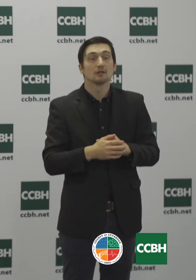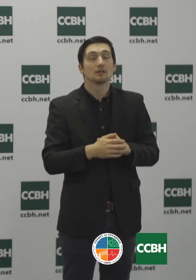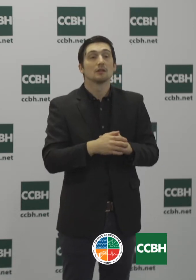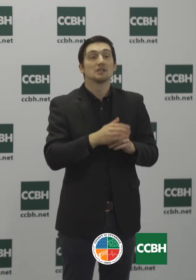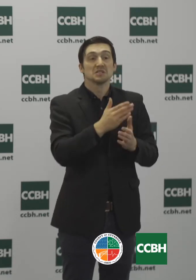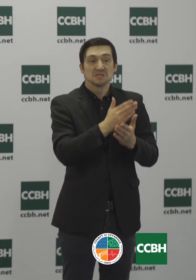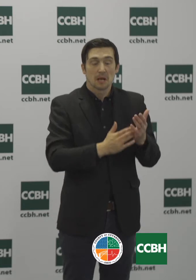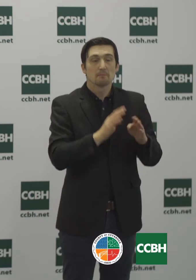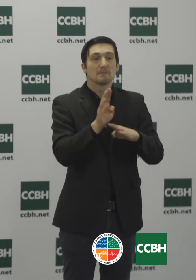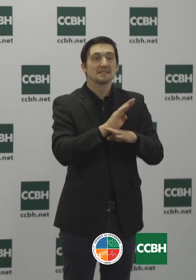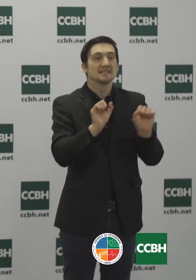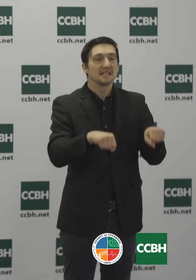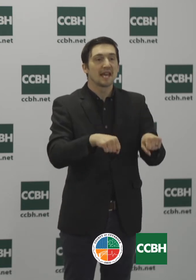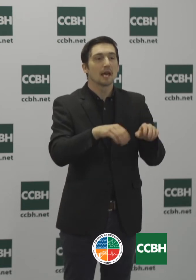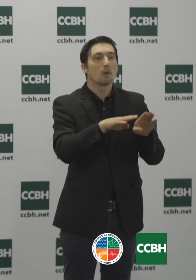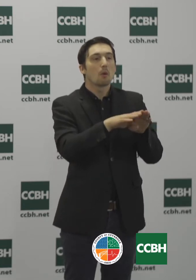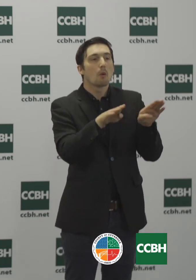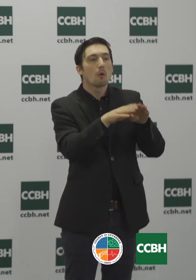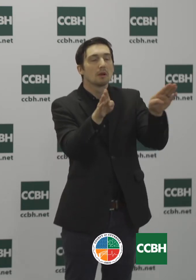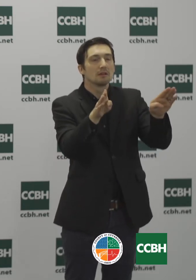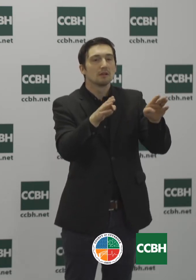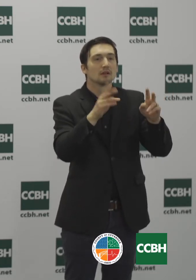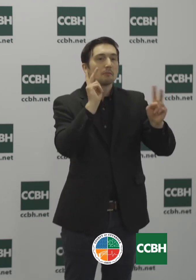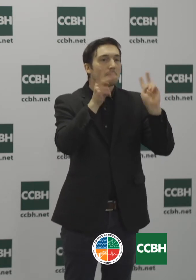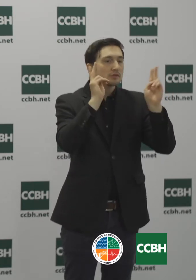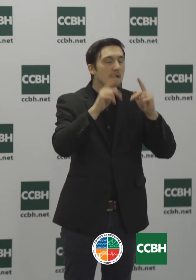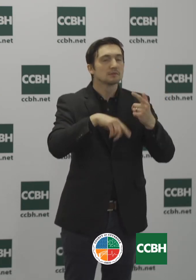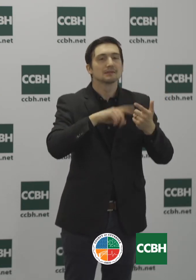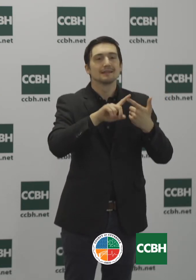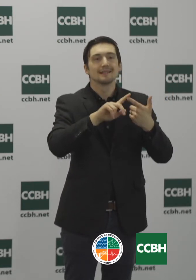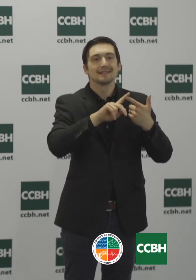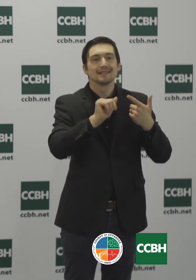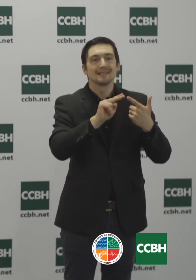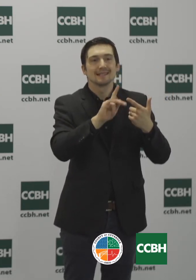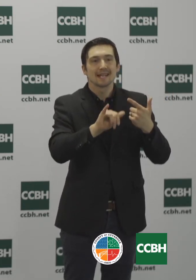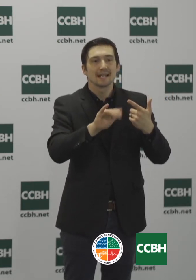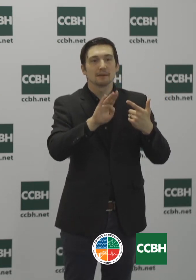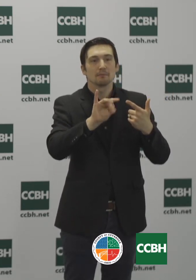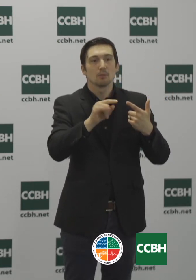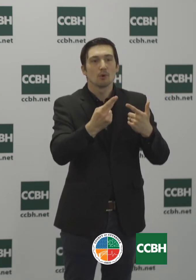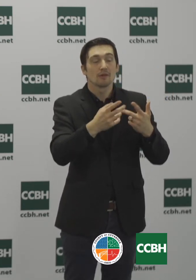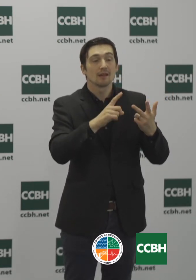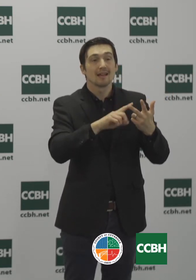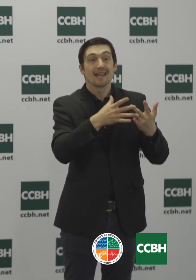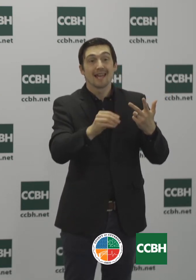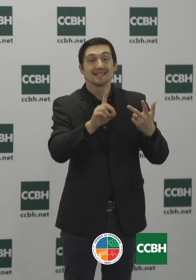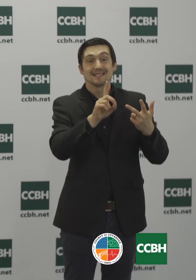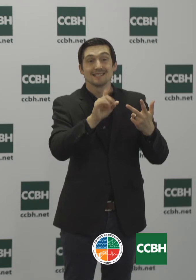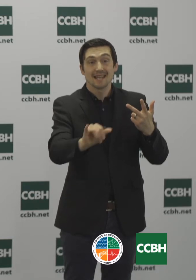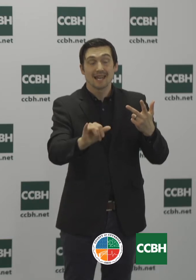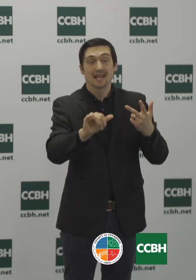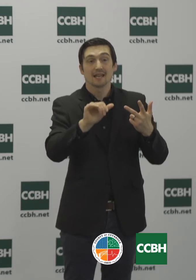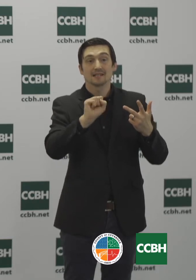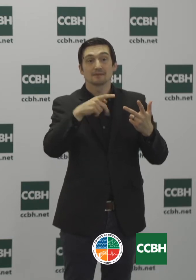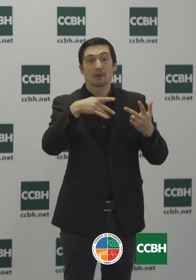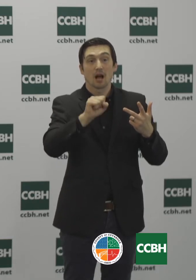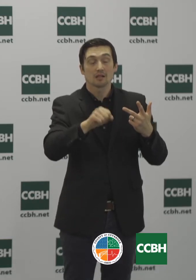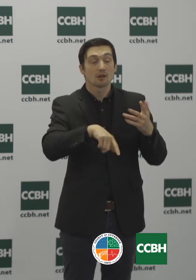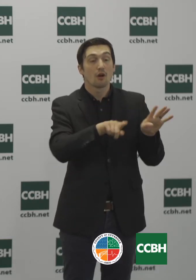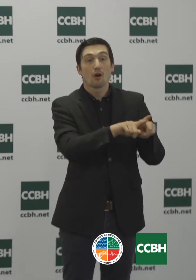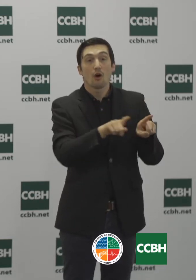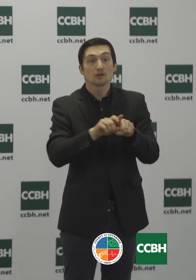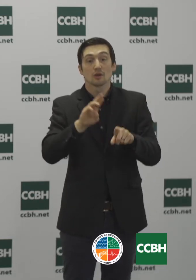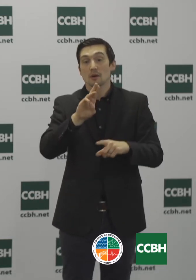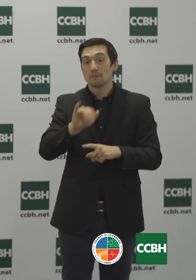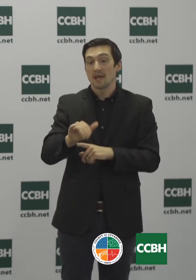like salons, barbershops, tanning booths, and day spas can open. On May 15th, also,